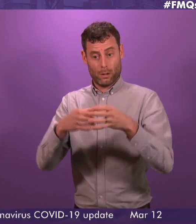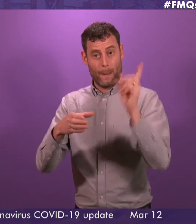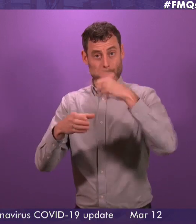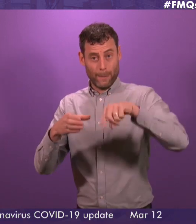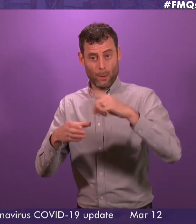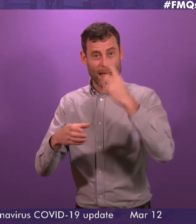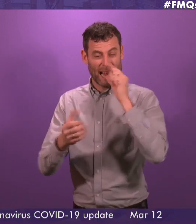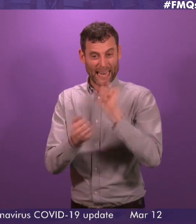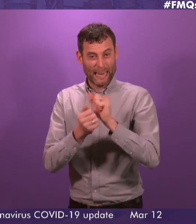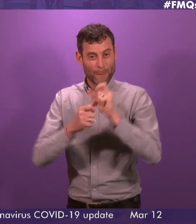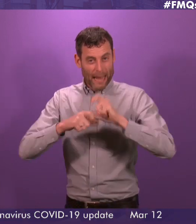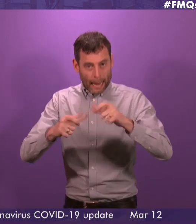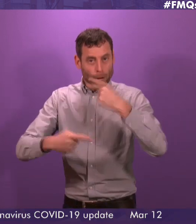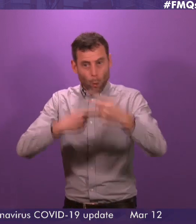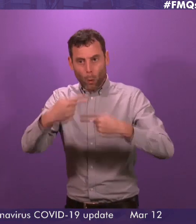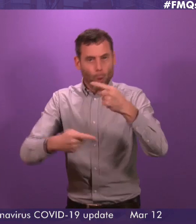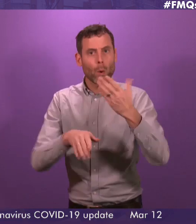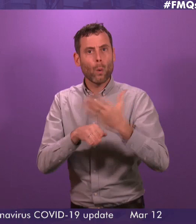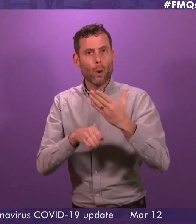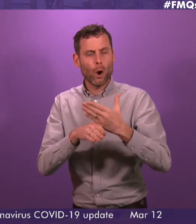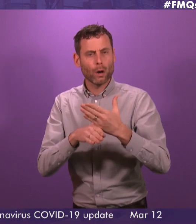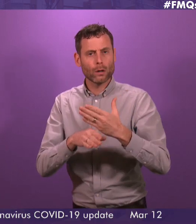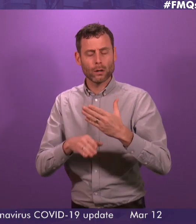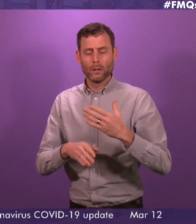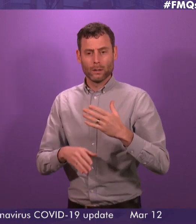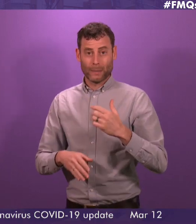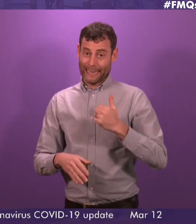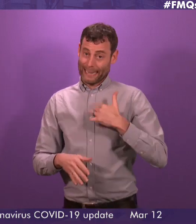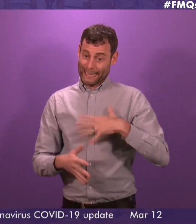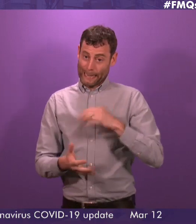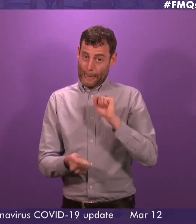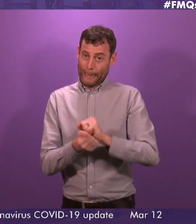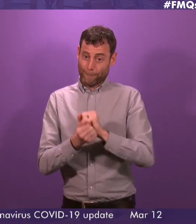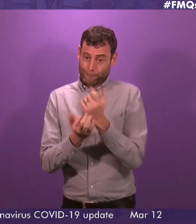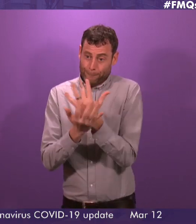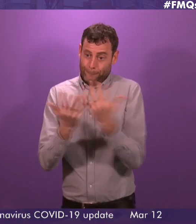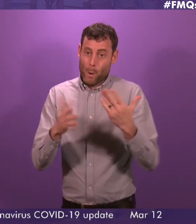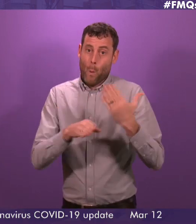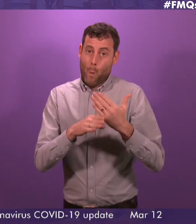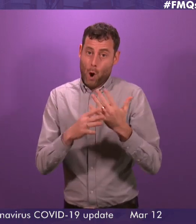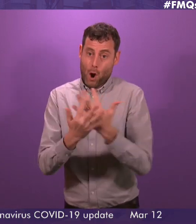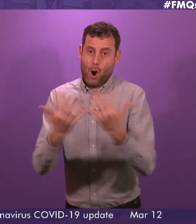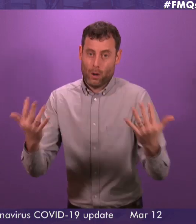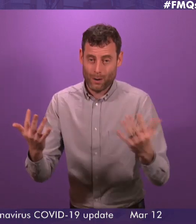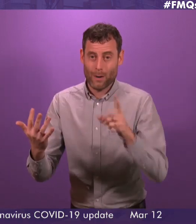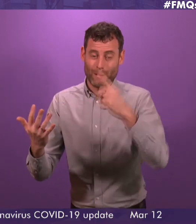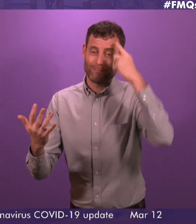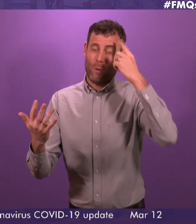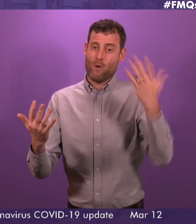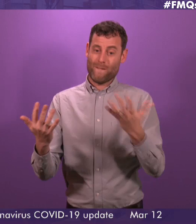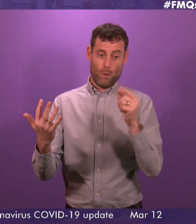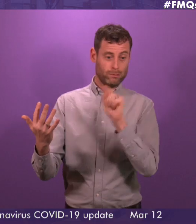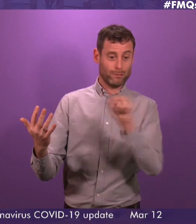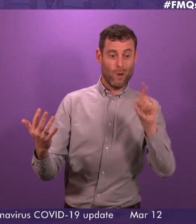we need it to be, bearing in mind that that workforce too will experience members of it who